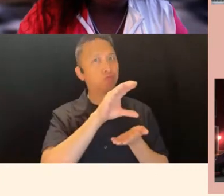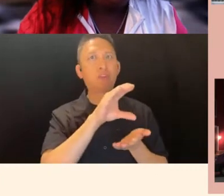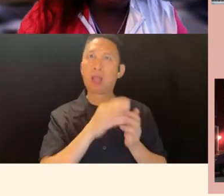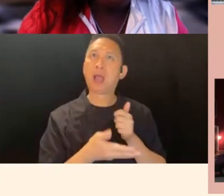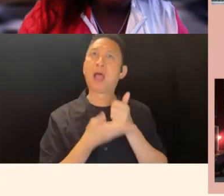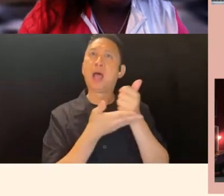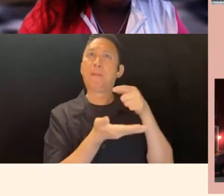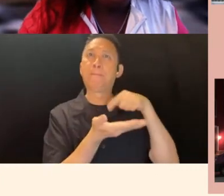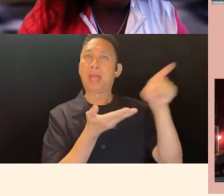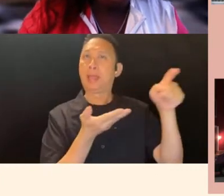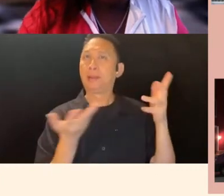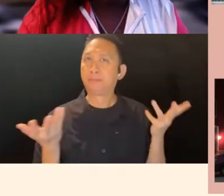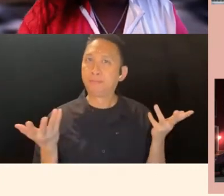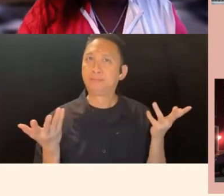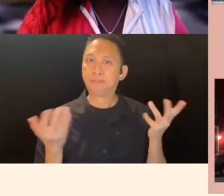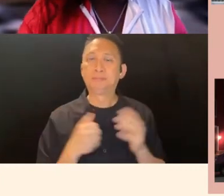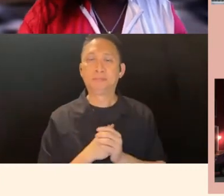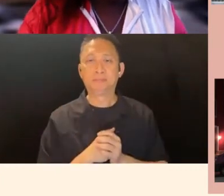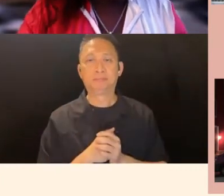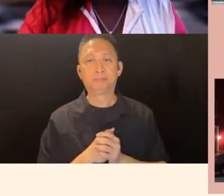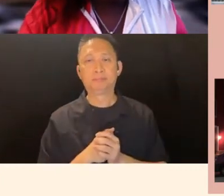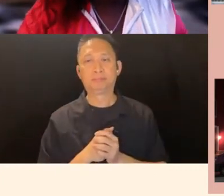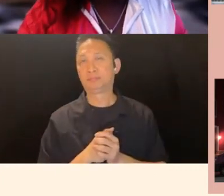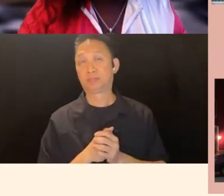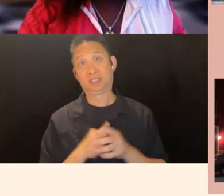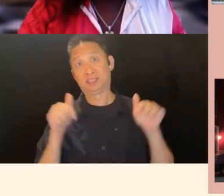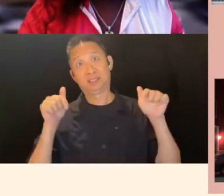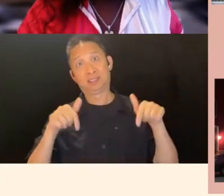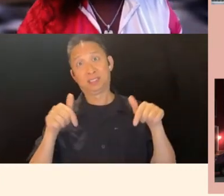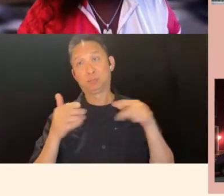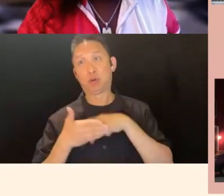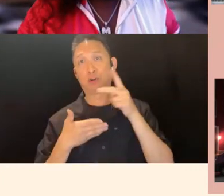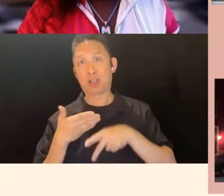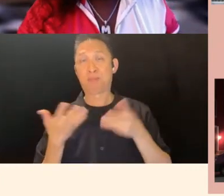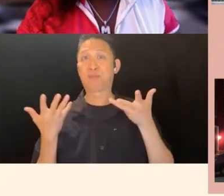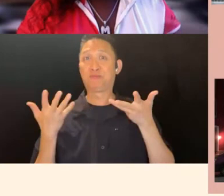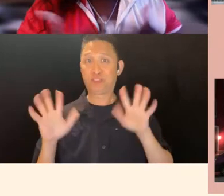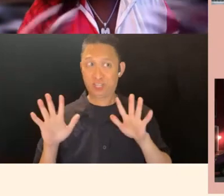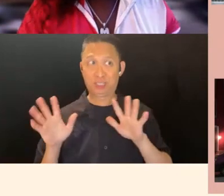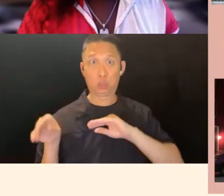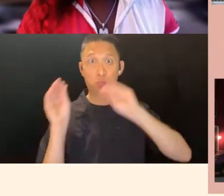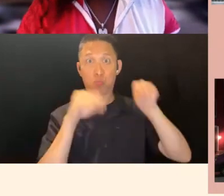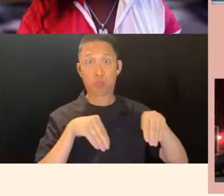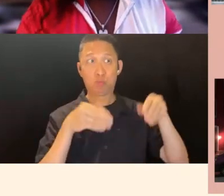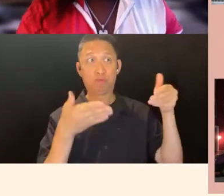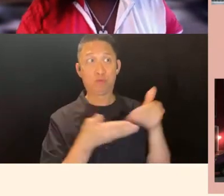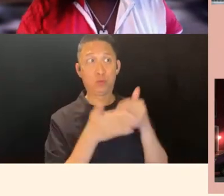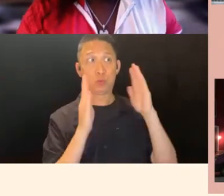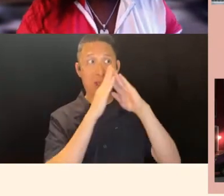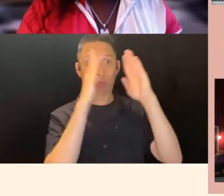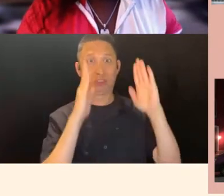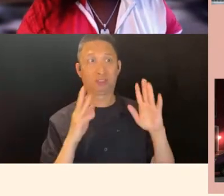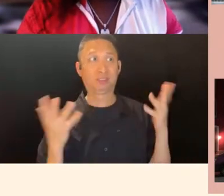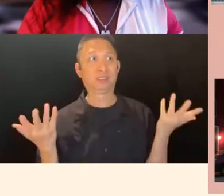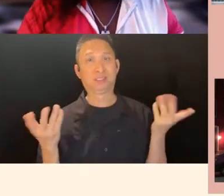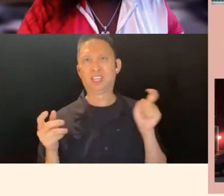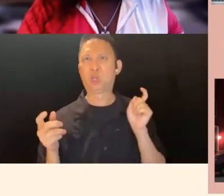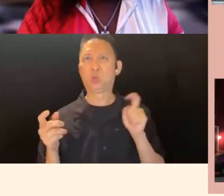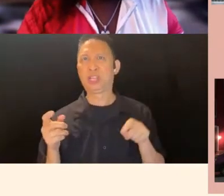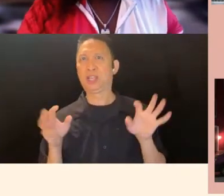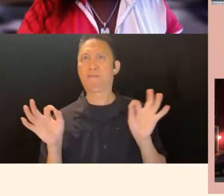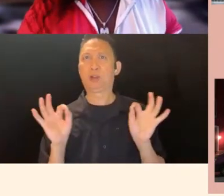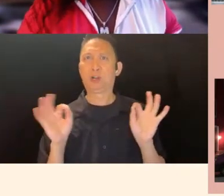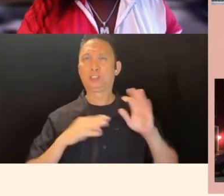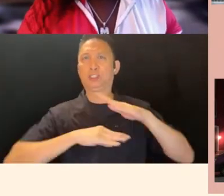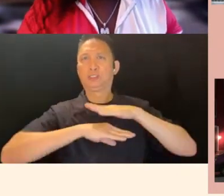When you move out of our programs, you're going to need furniture when you get your first place, of course. Especially for those that this is their first place.